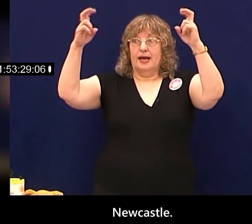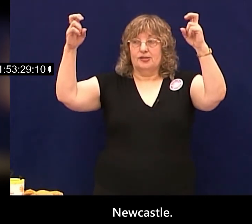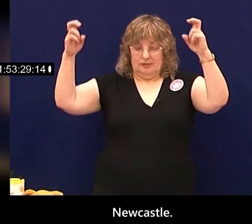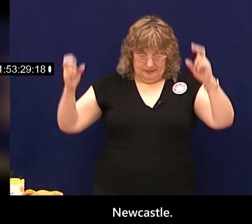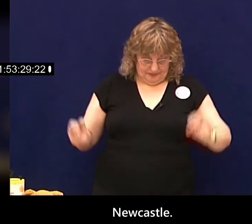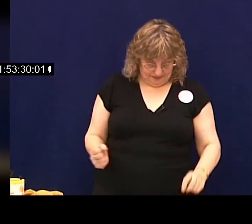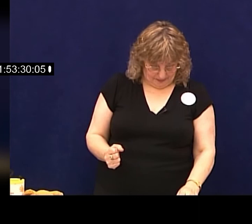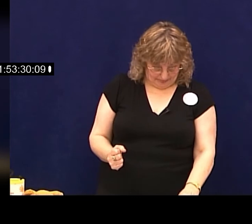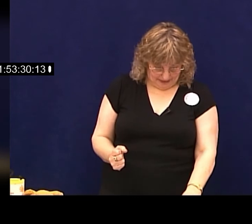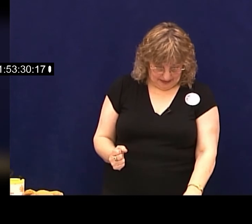castle.